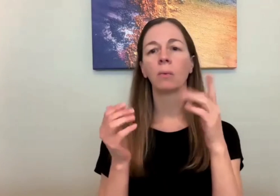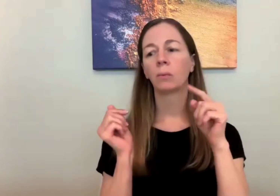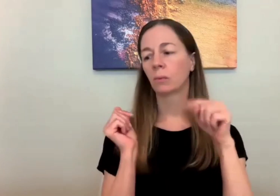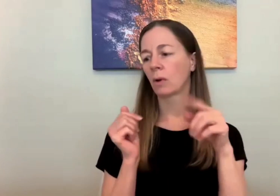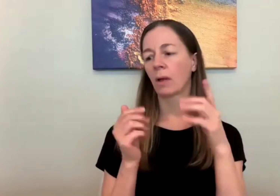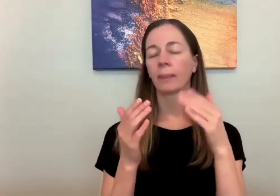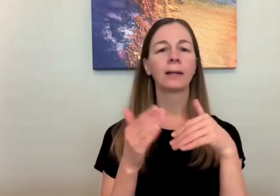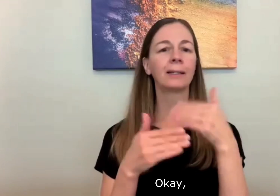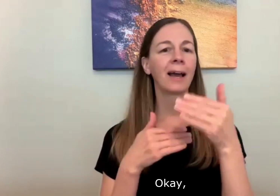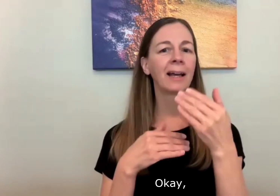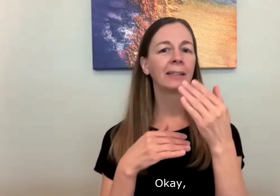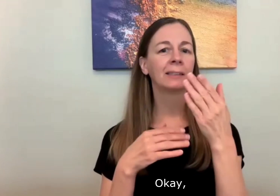Okay.